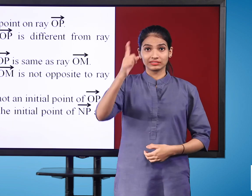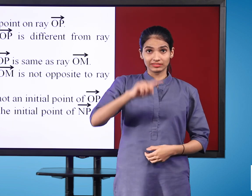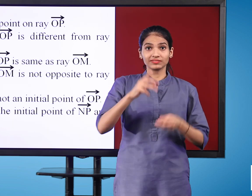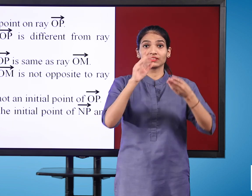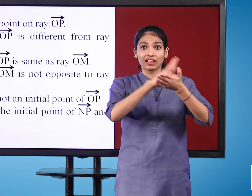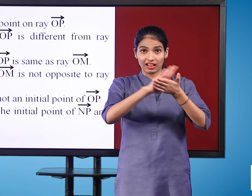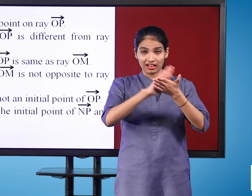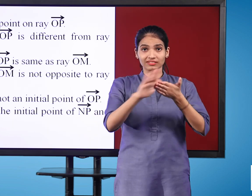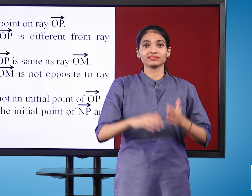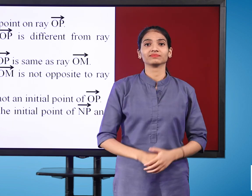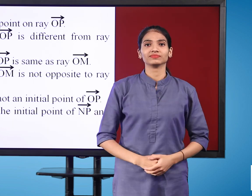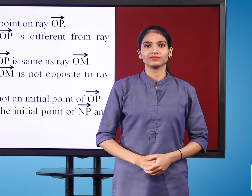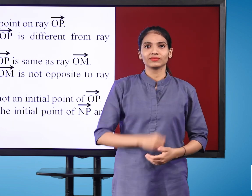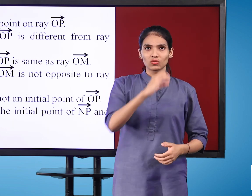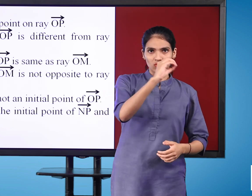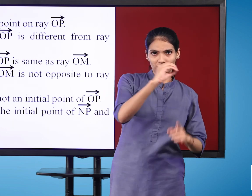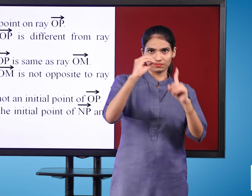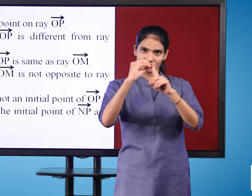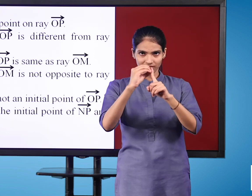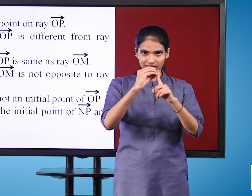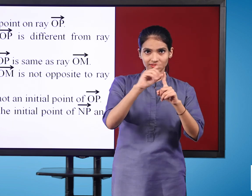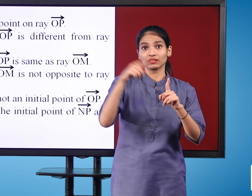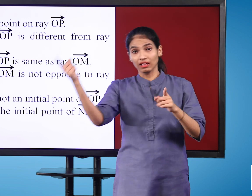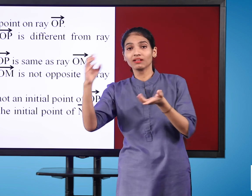H. Ray OP is same as ray OM.